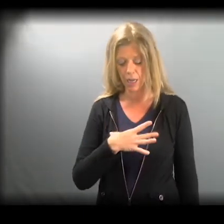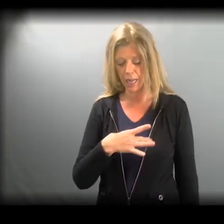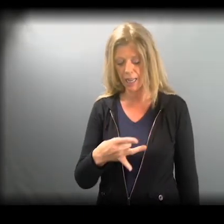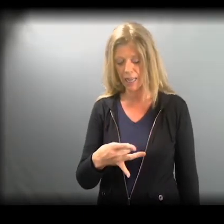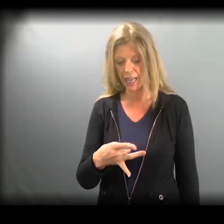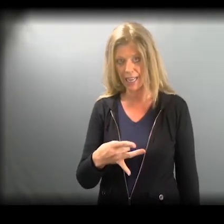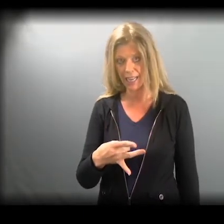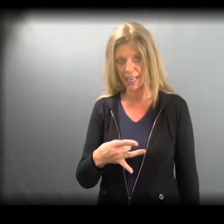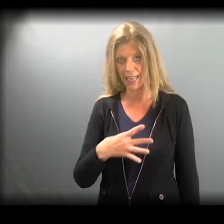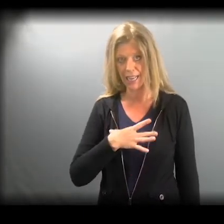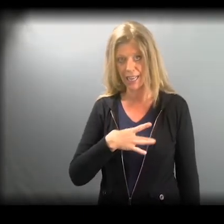Like.